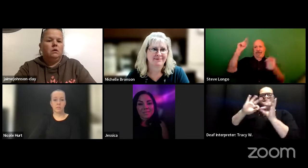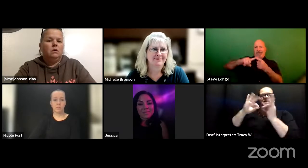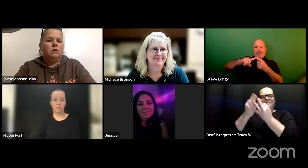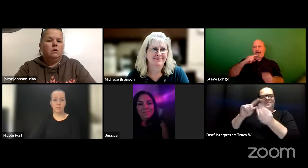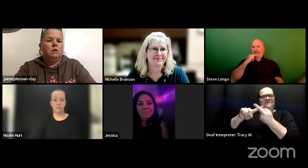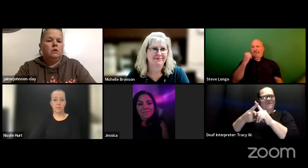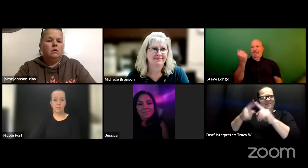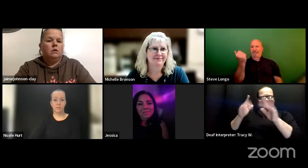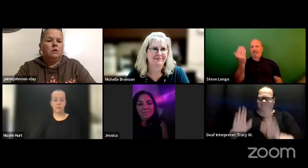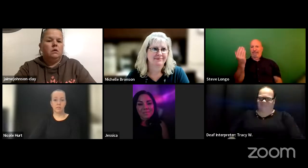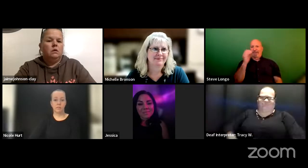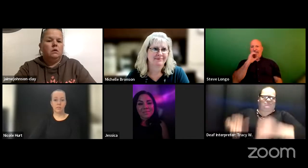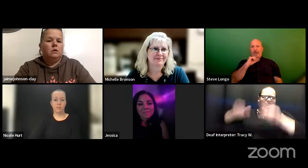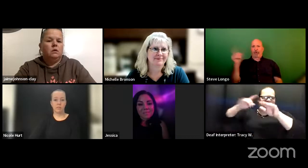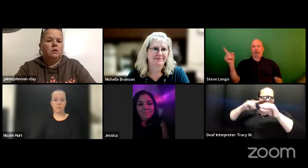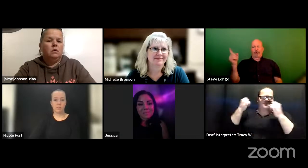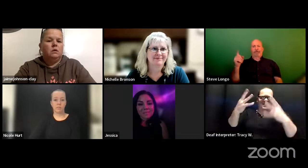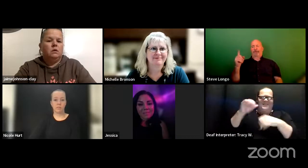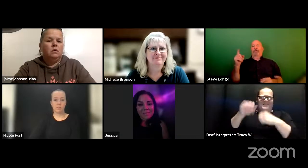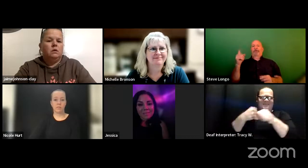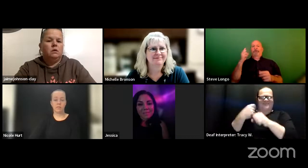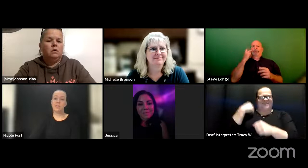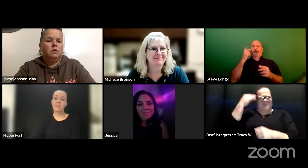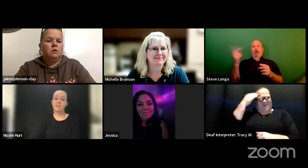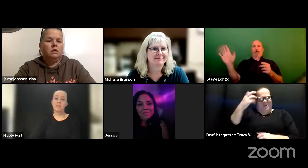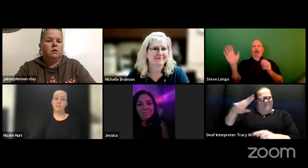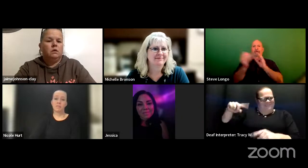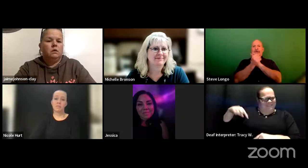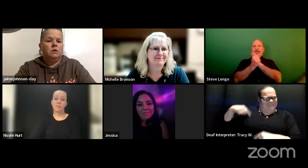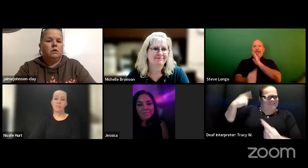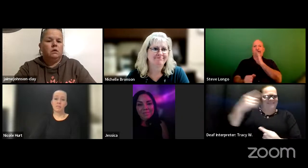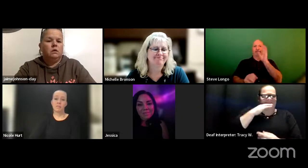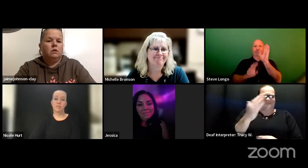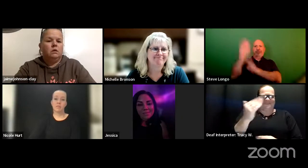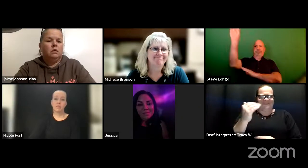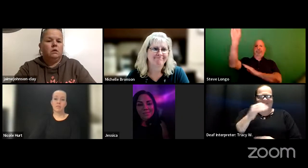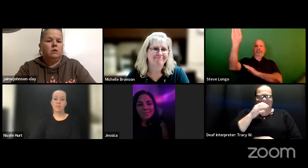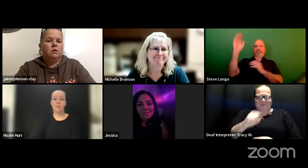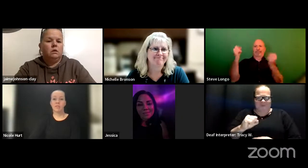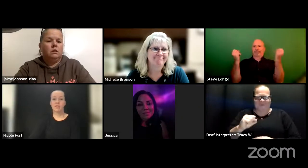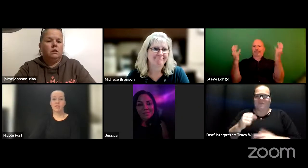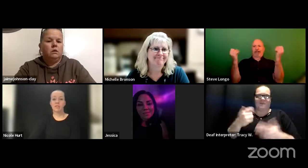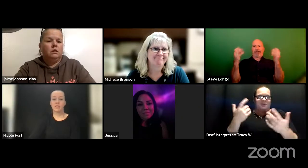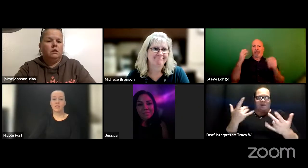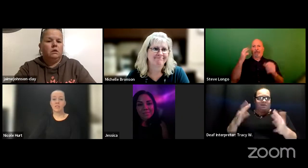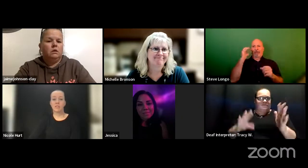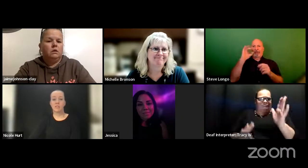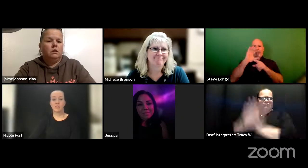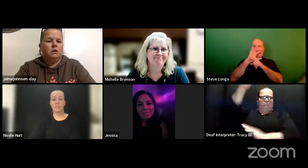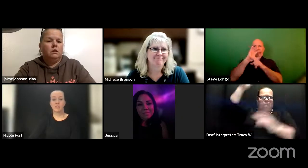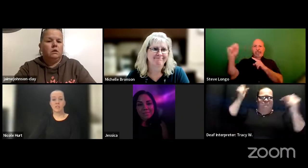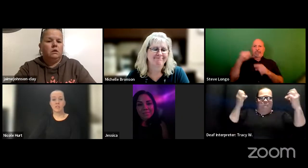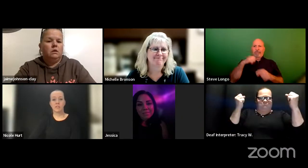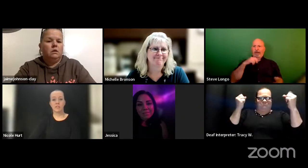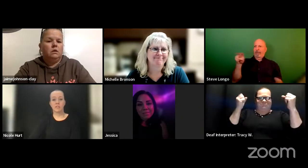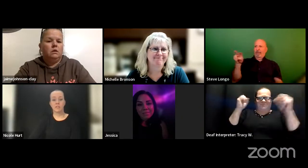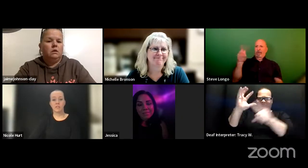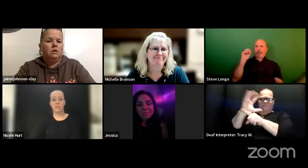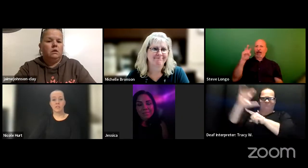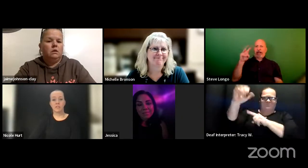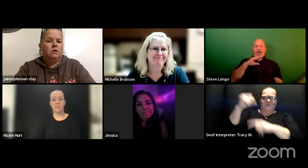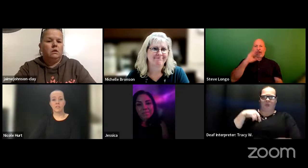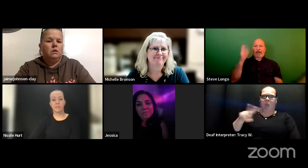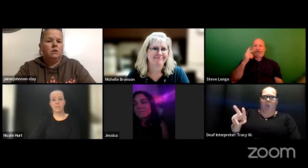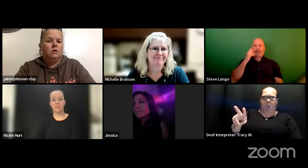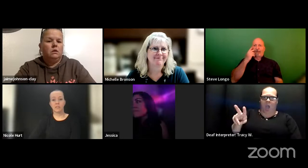knew Rita well. Her talent blossomed when she was 15 years of age.